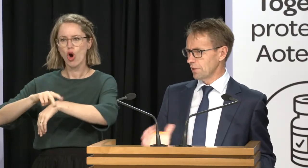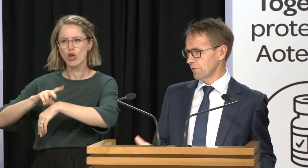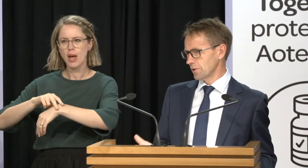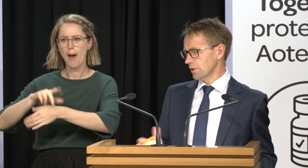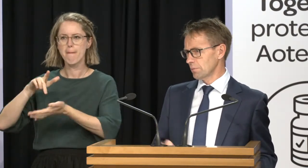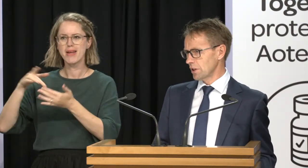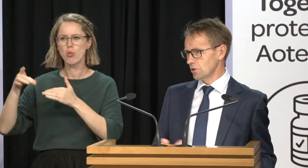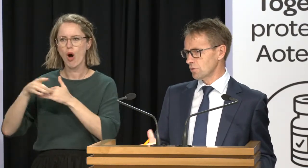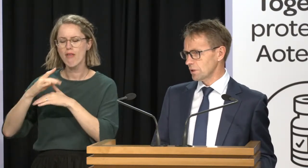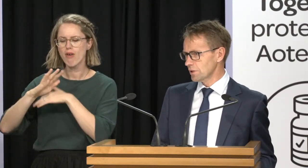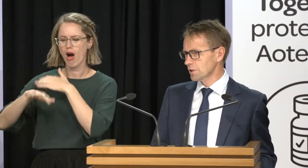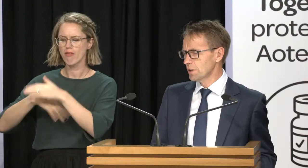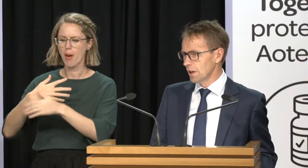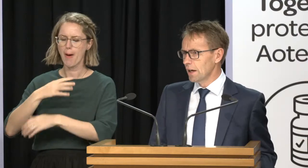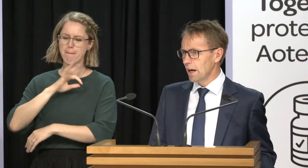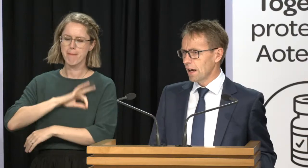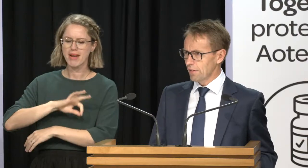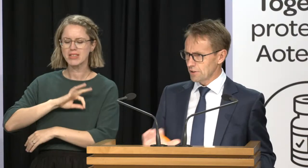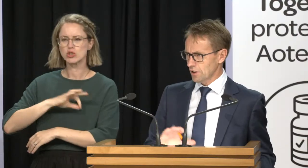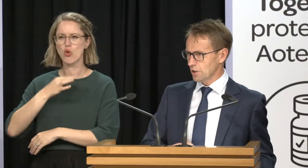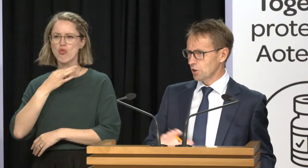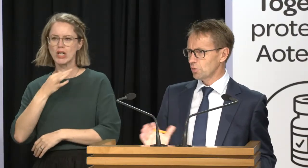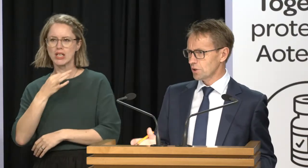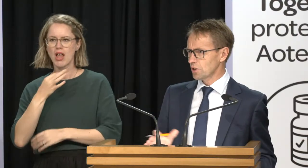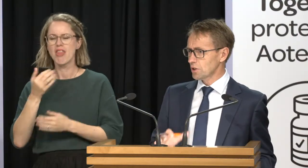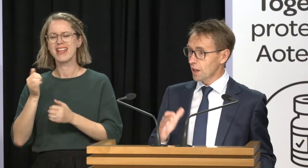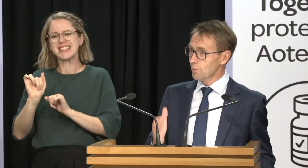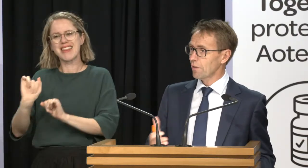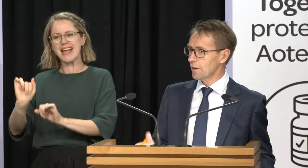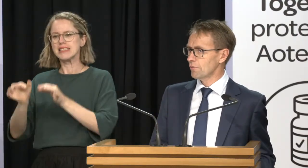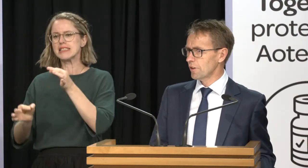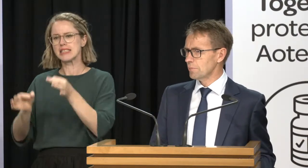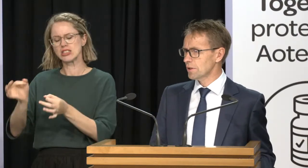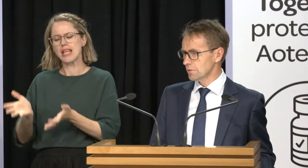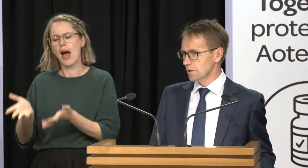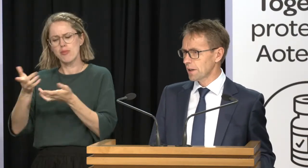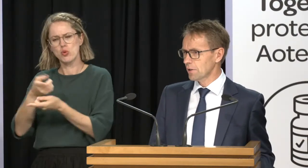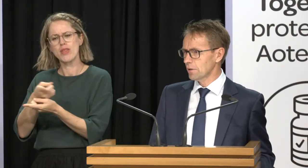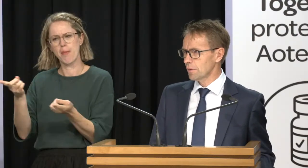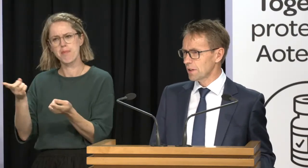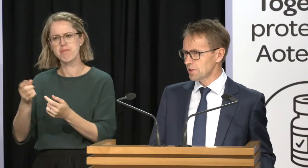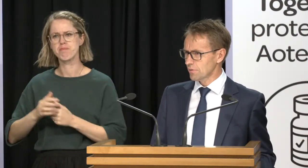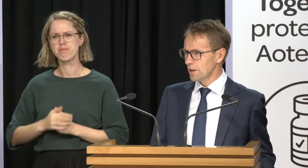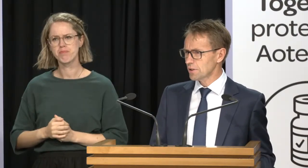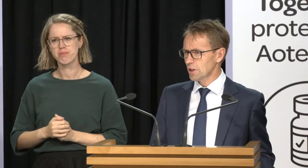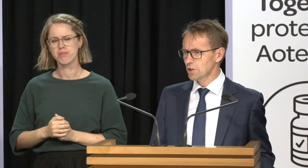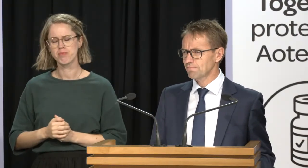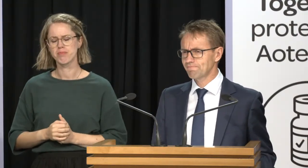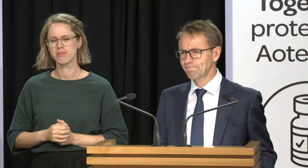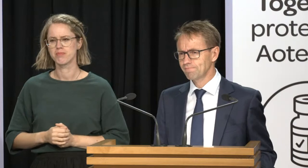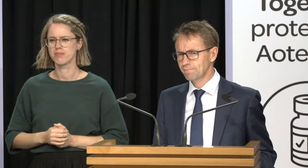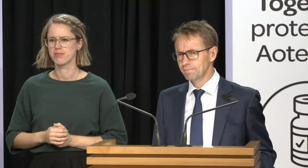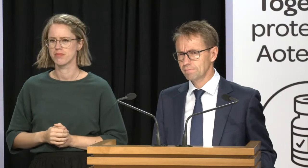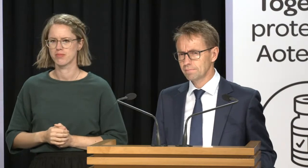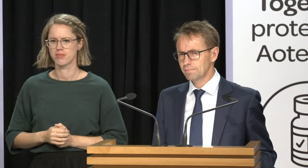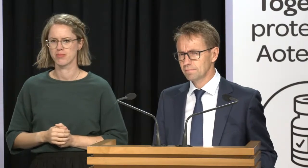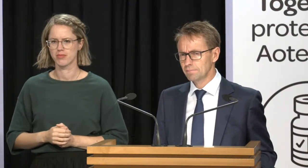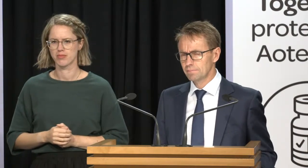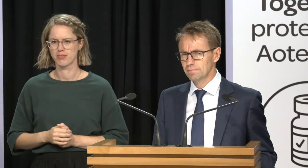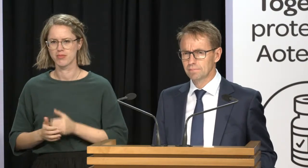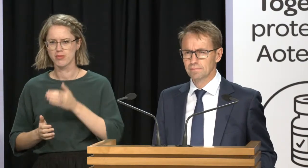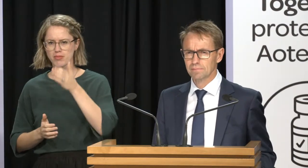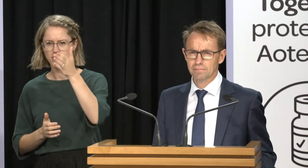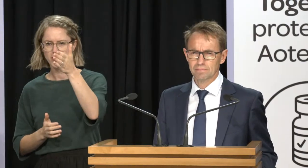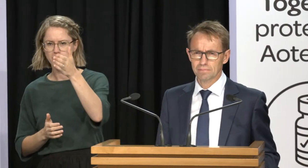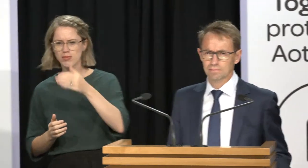the benefits and potential risks, and that's a clinical decision and one for them to make on the basis of that discussion. Jenny? You mentioned